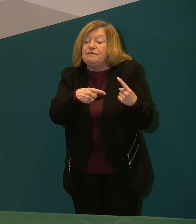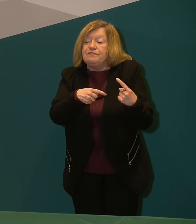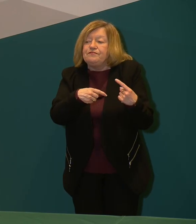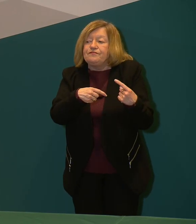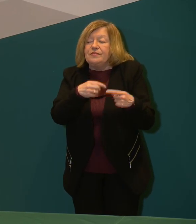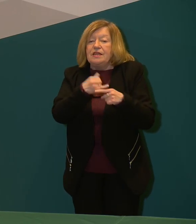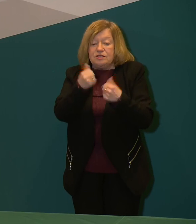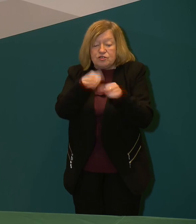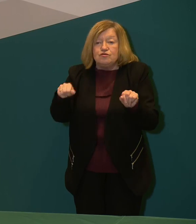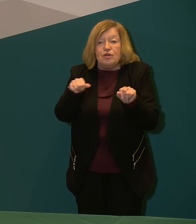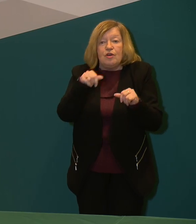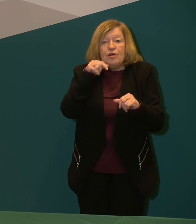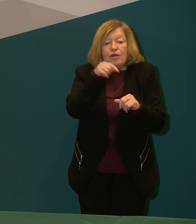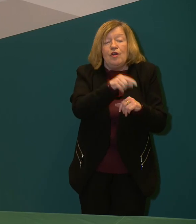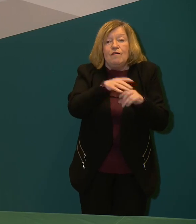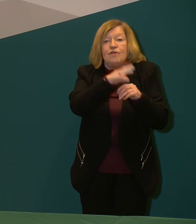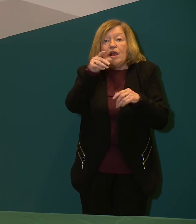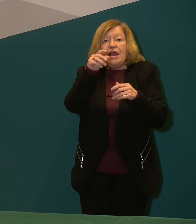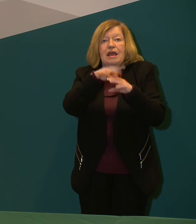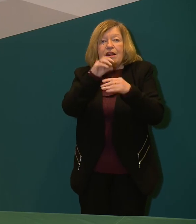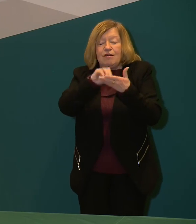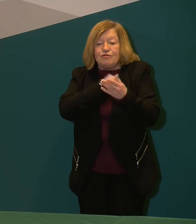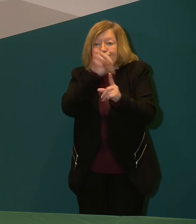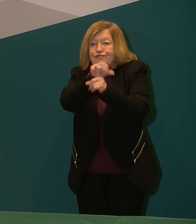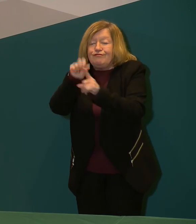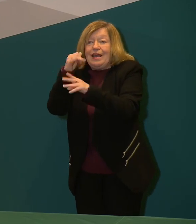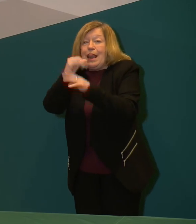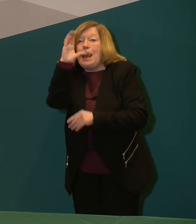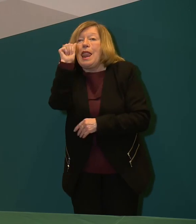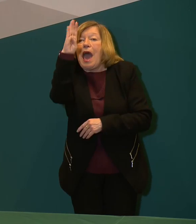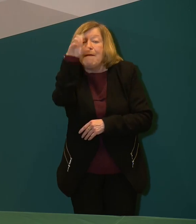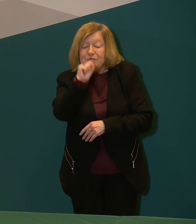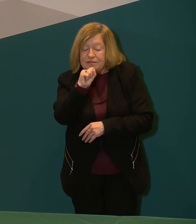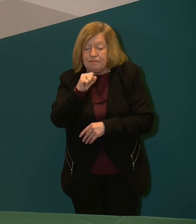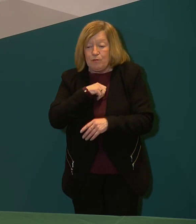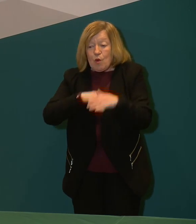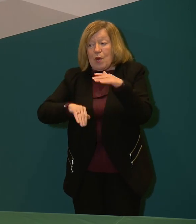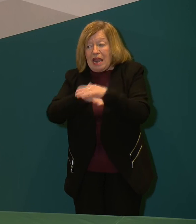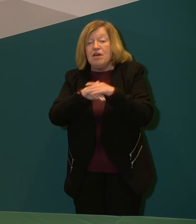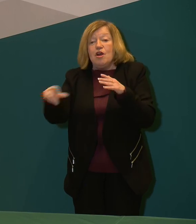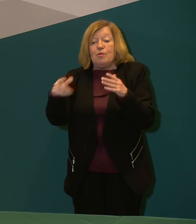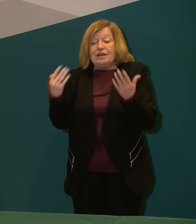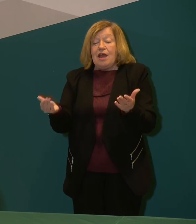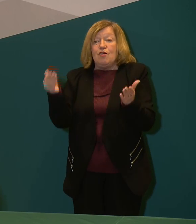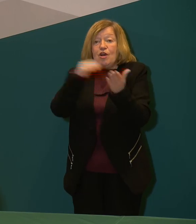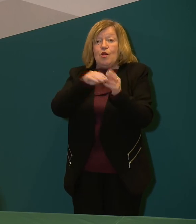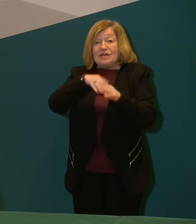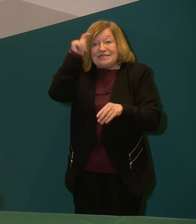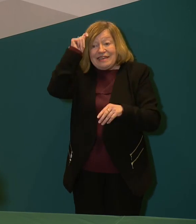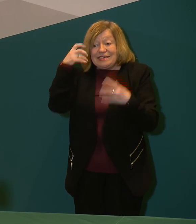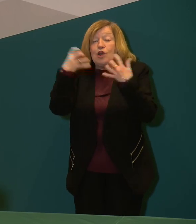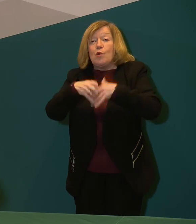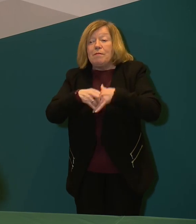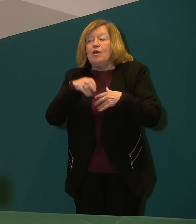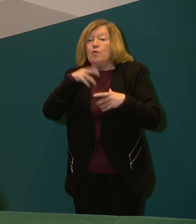in securing the reagents for labs, and that has constrained the amount of testing we could do. But with the arrival of testing equipment, we